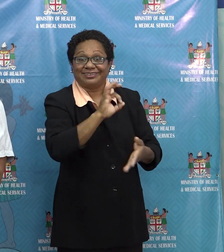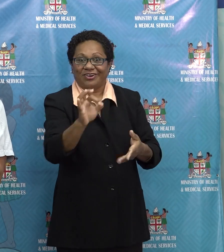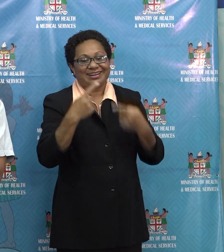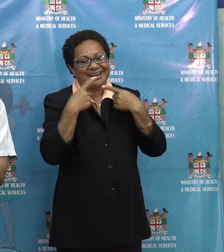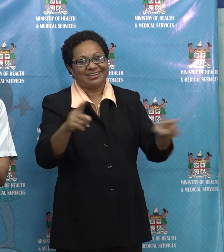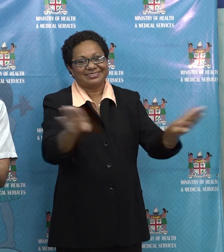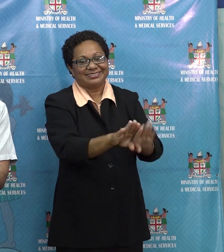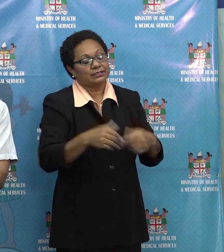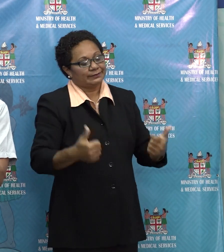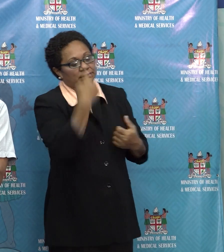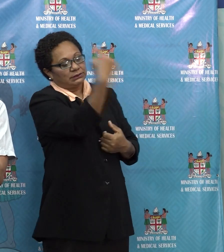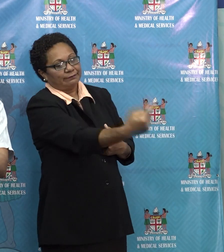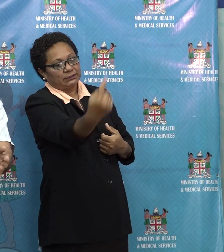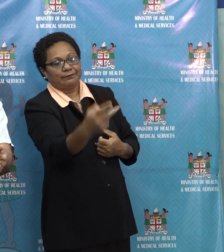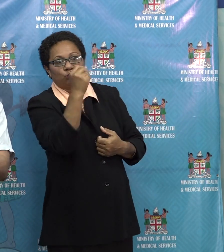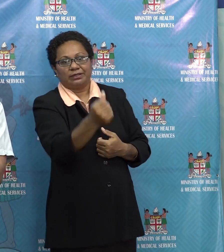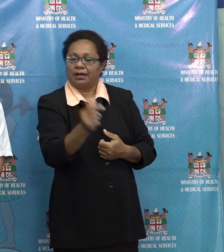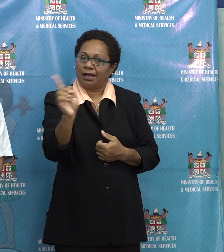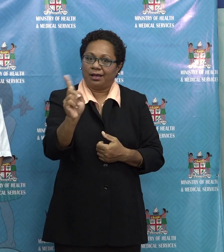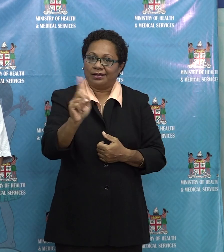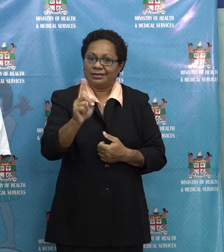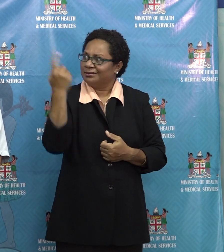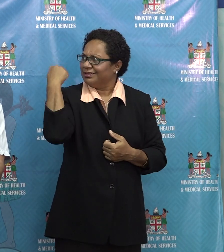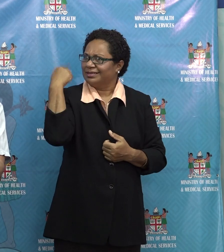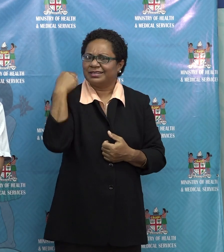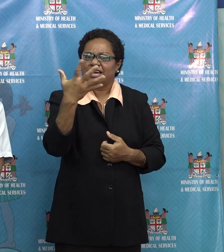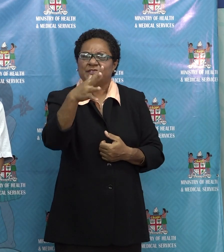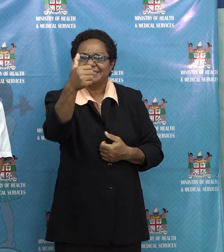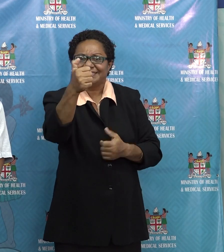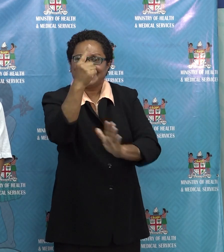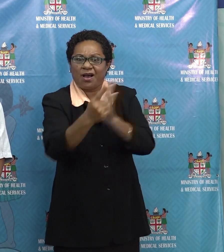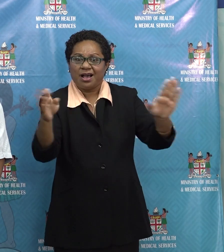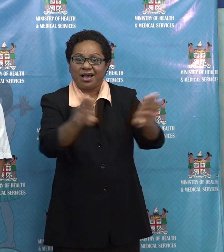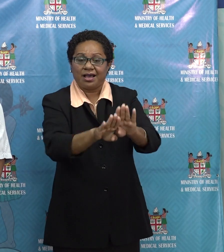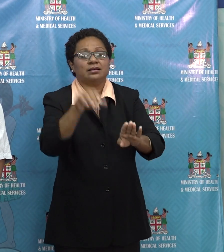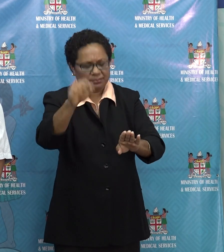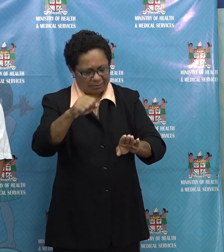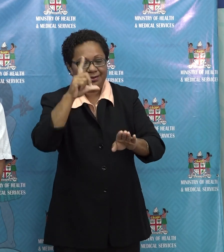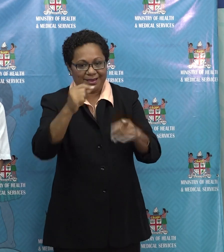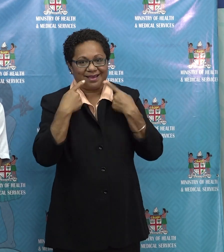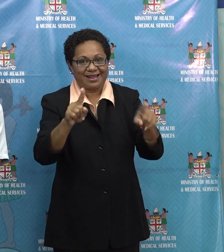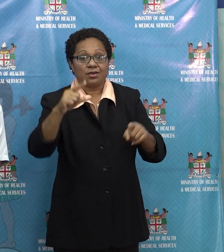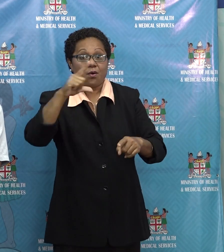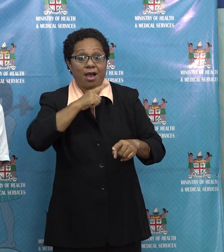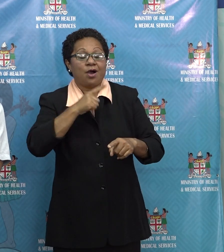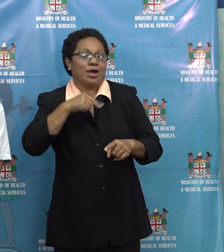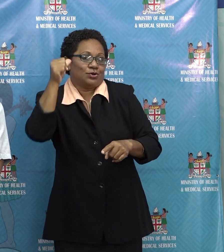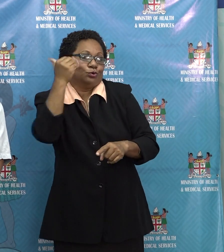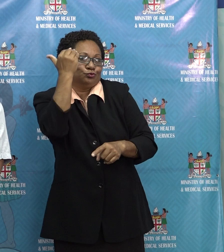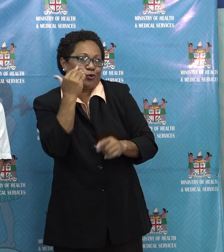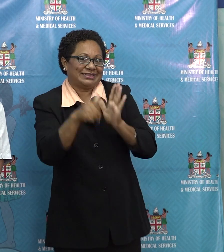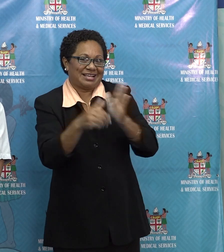finish. The 56-hour one, like the one we did during the weekend, that one was, we could call it, because we knew it was short